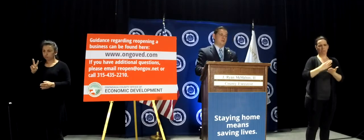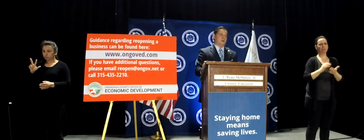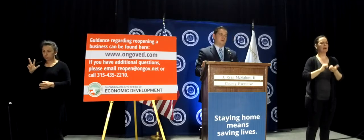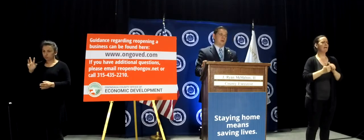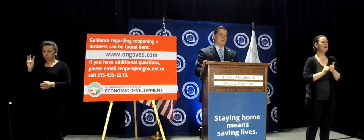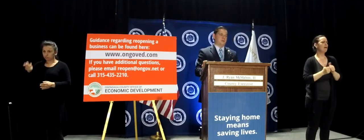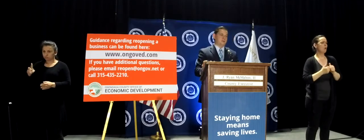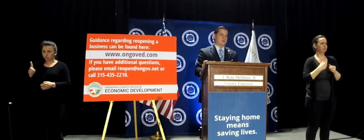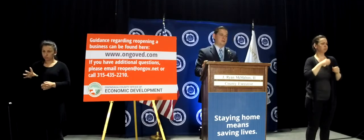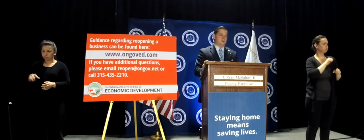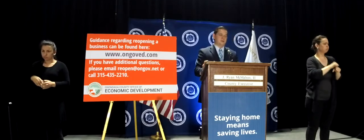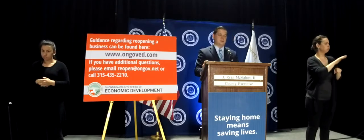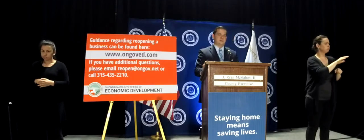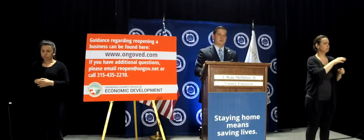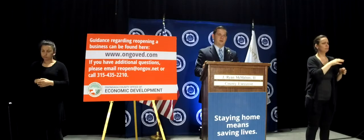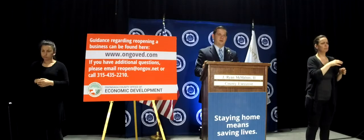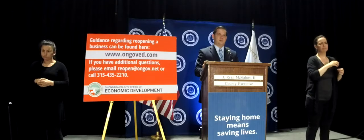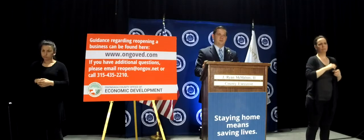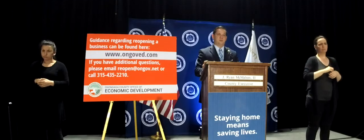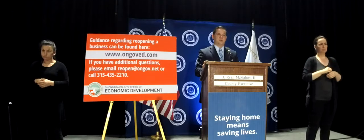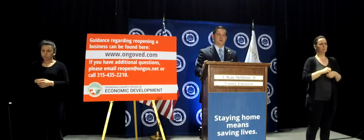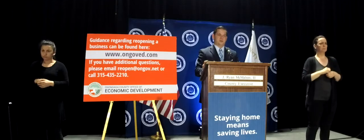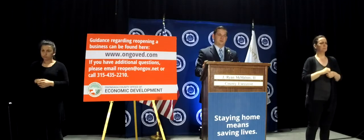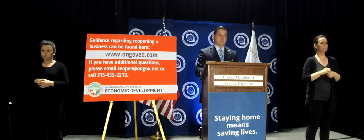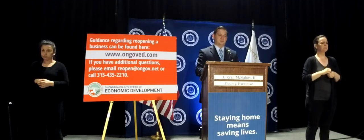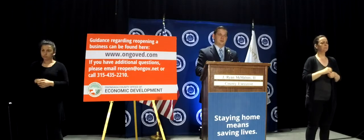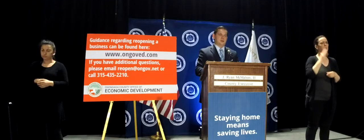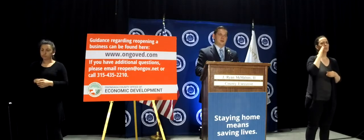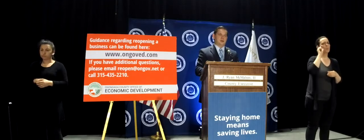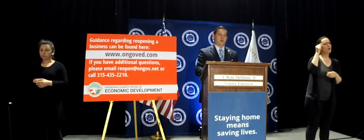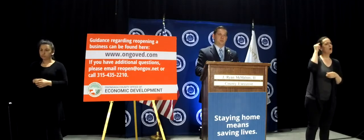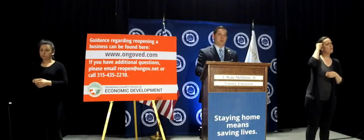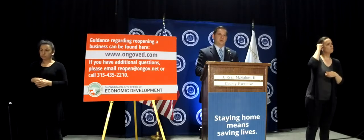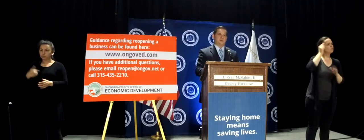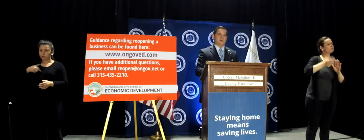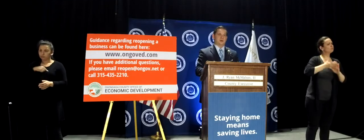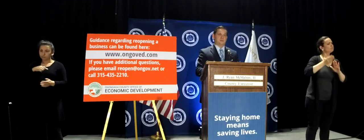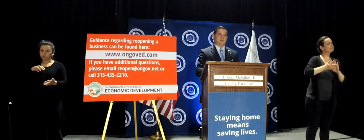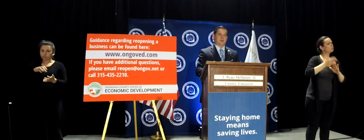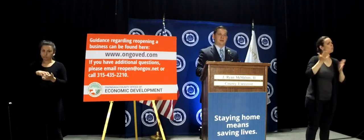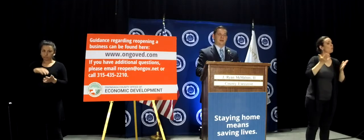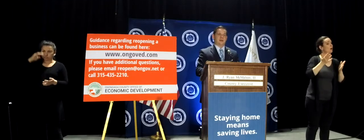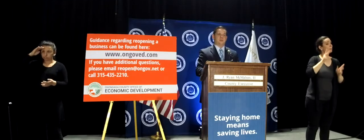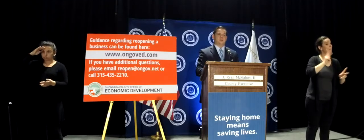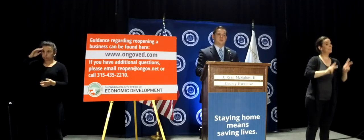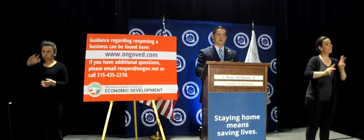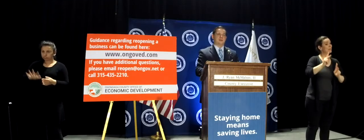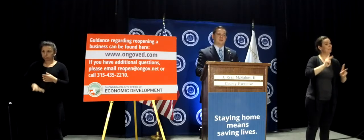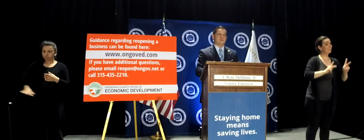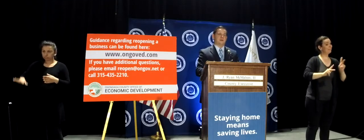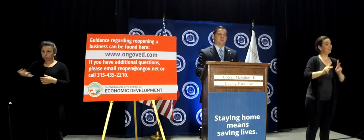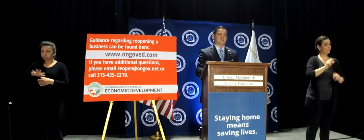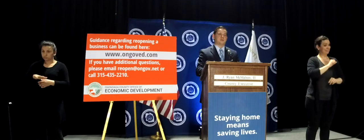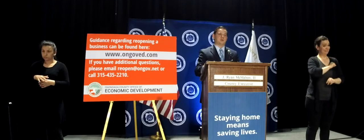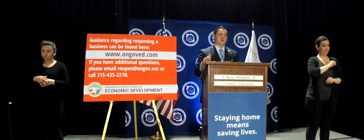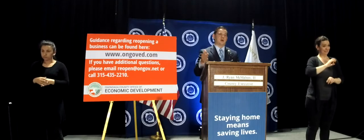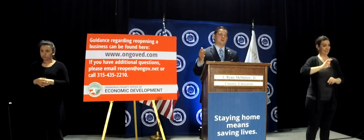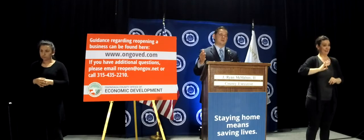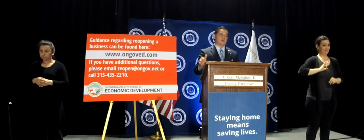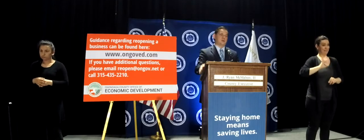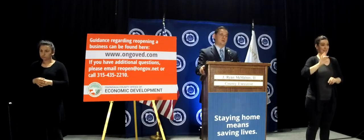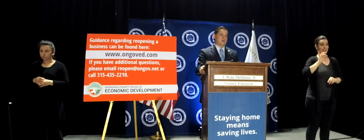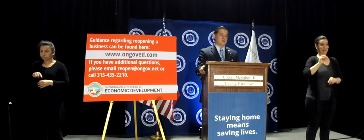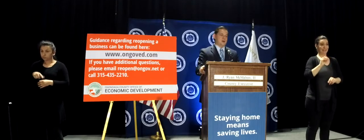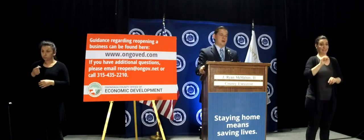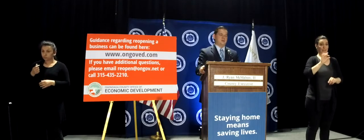in government, remember, it's very people-driven. Your employees are probably 80% to 85% of your